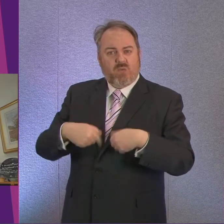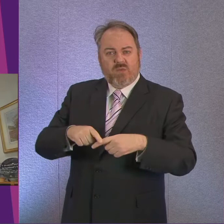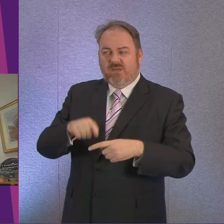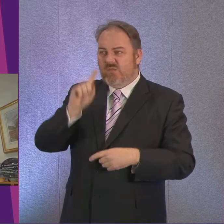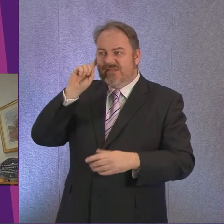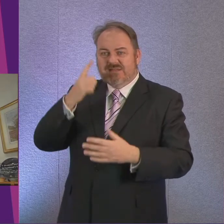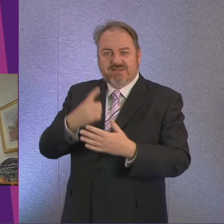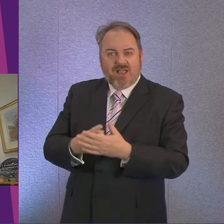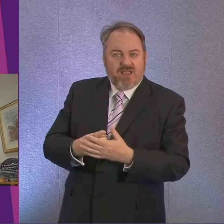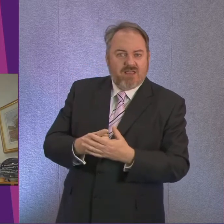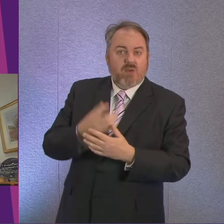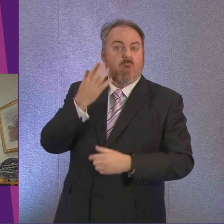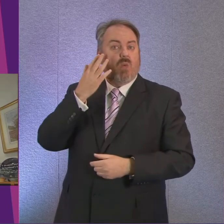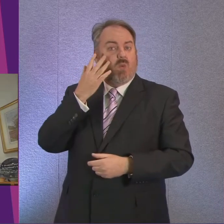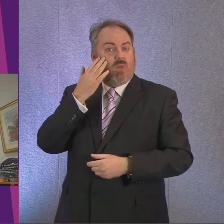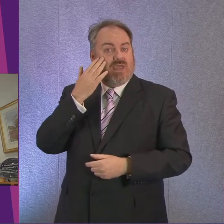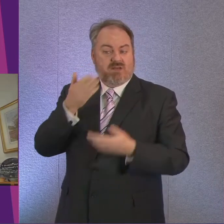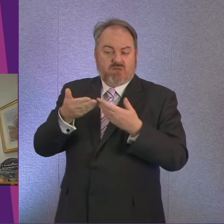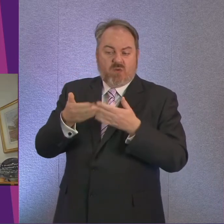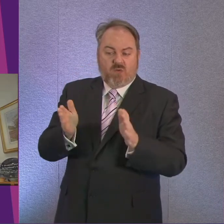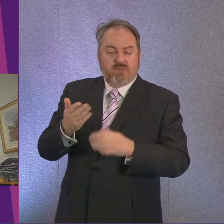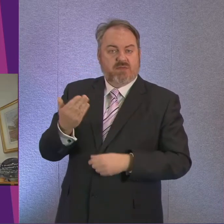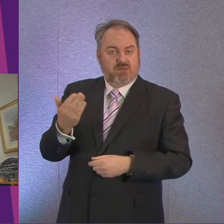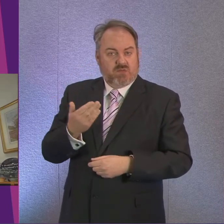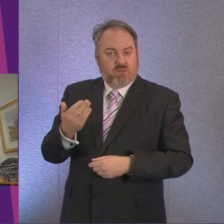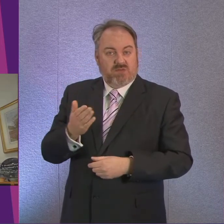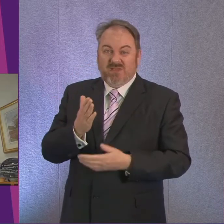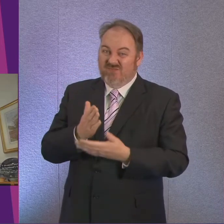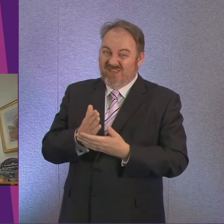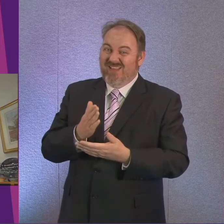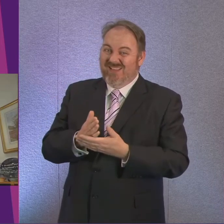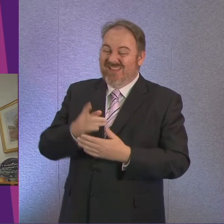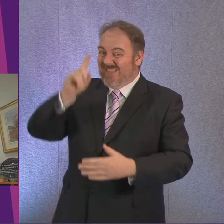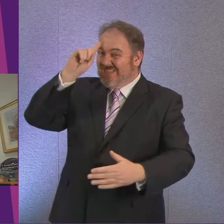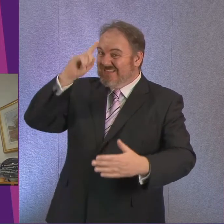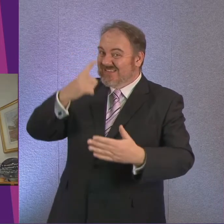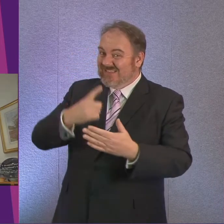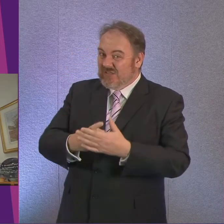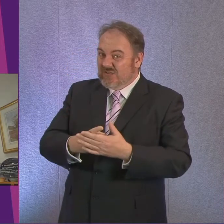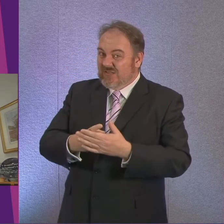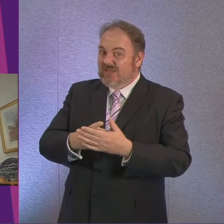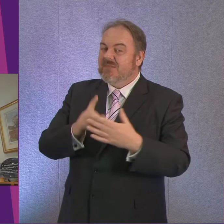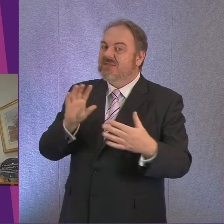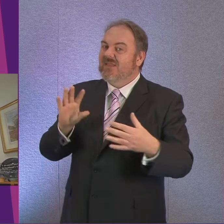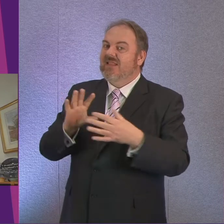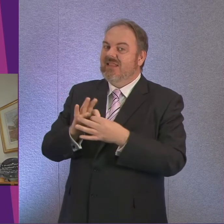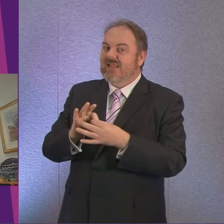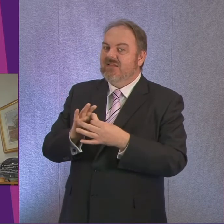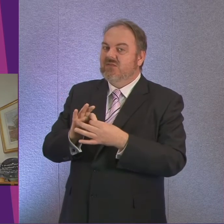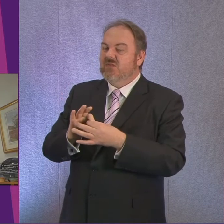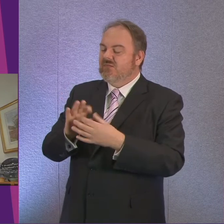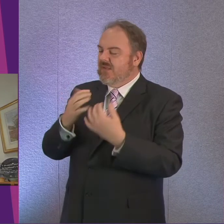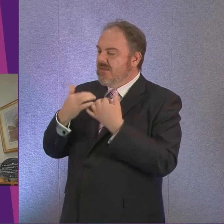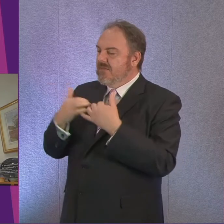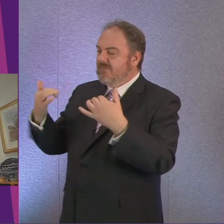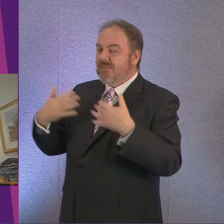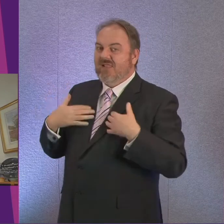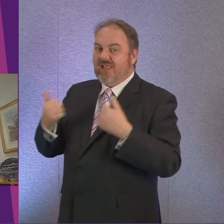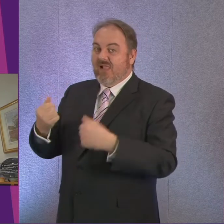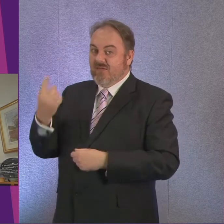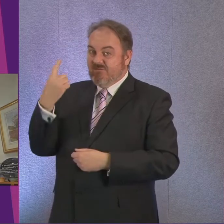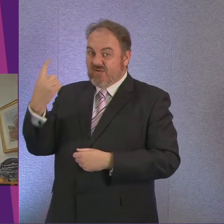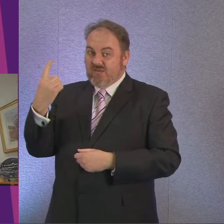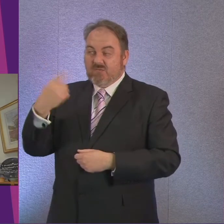of reopening schools. But fundamentally, the judgment has got to be based on the public health advice that's available to us